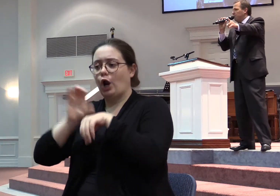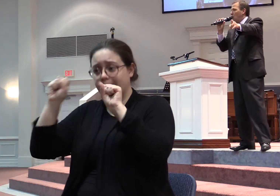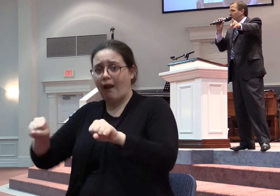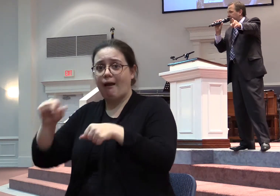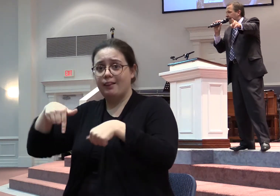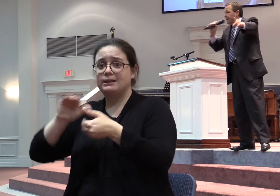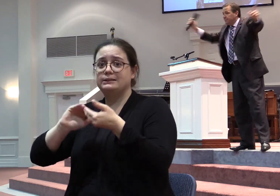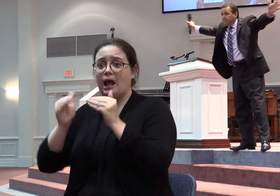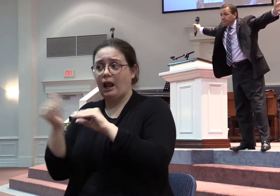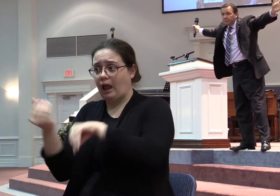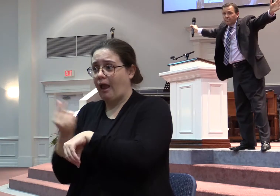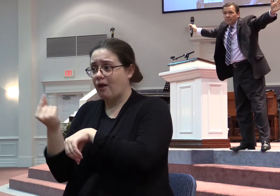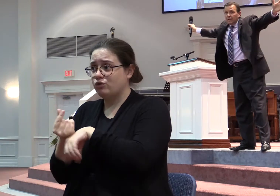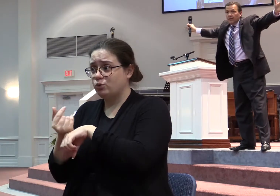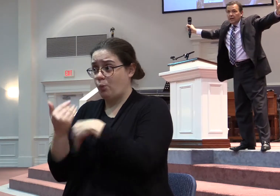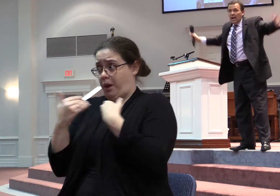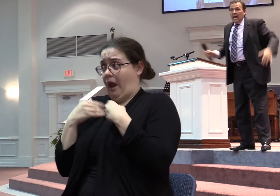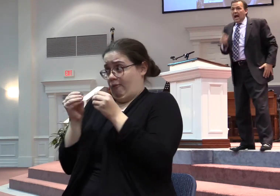got more than 10.